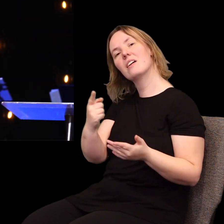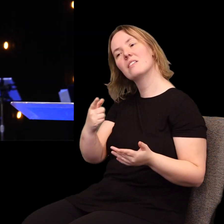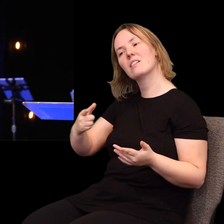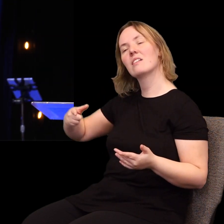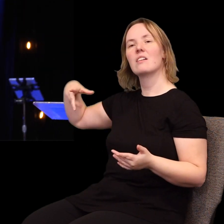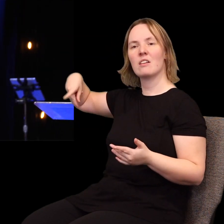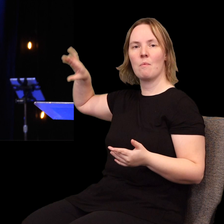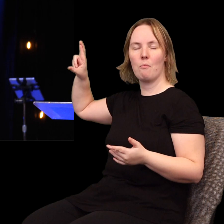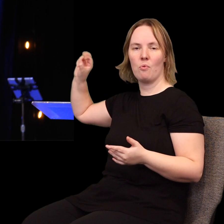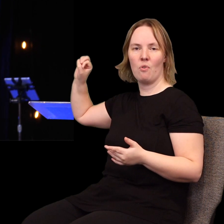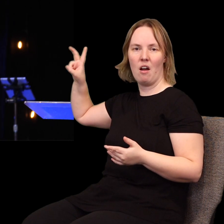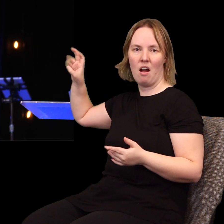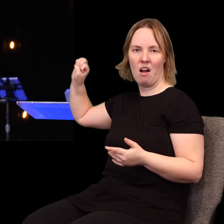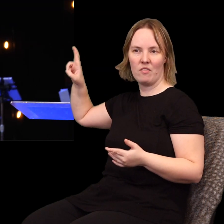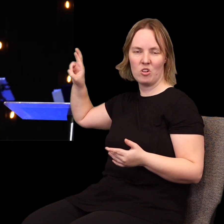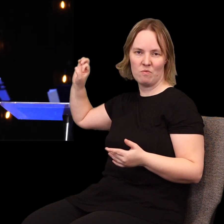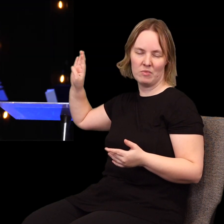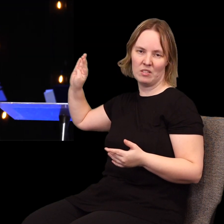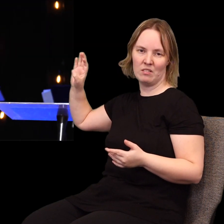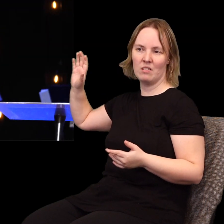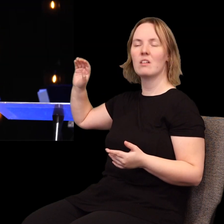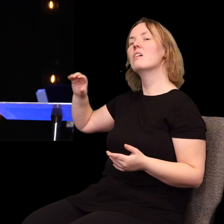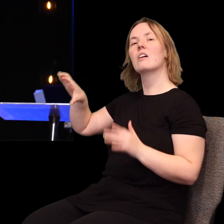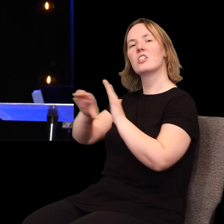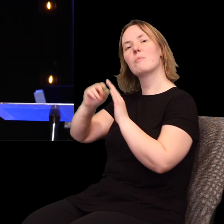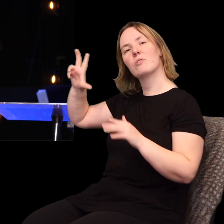Proverbs 3, 4, and 5?